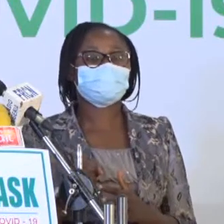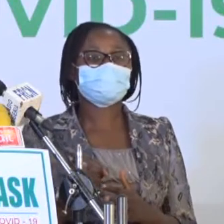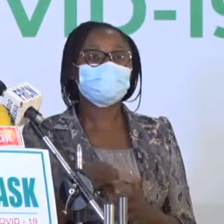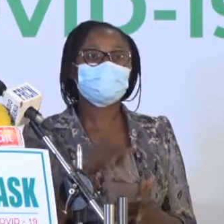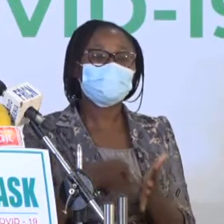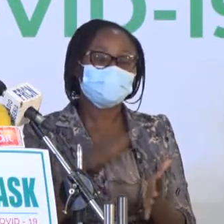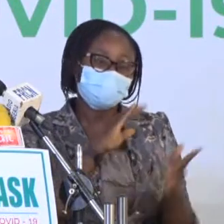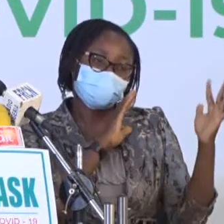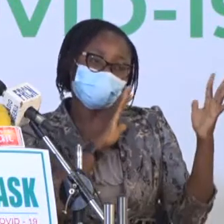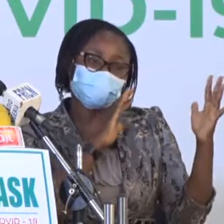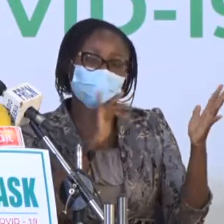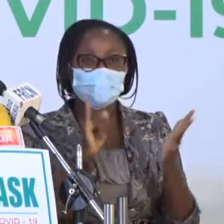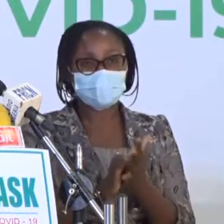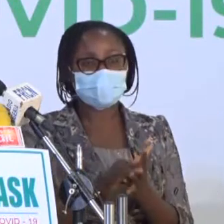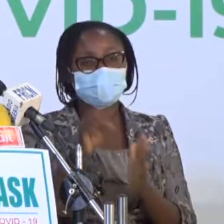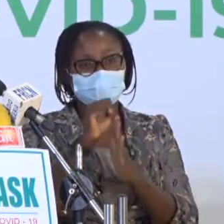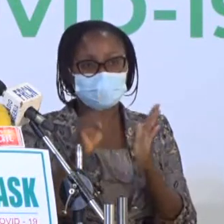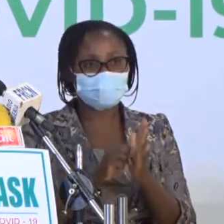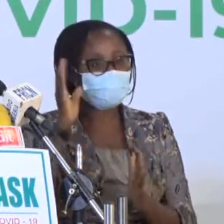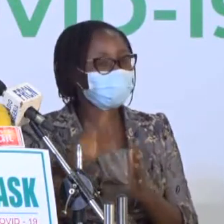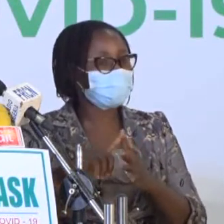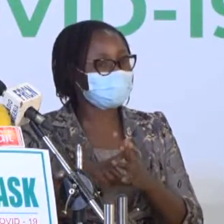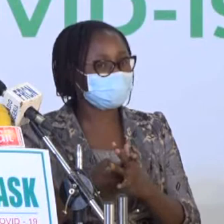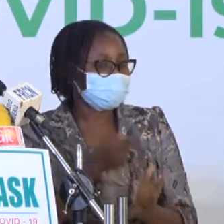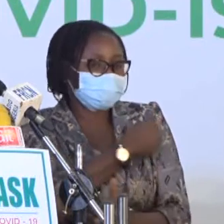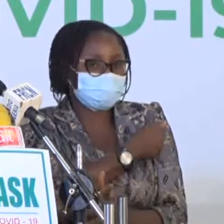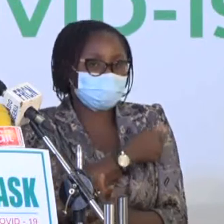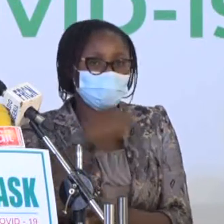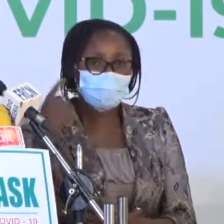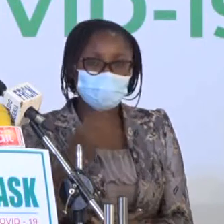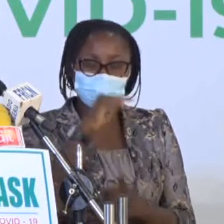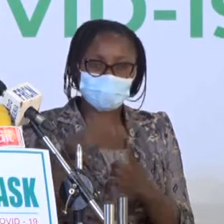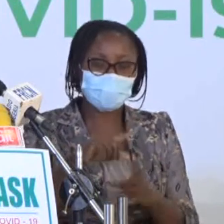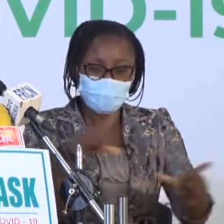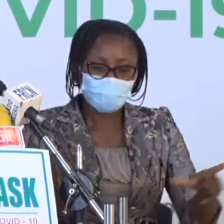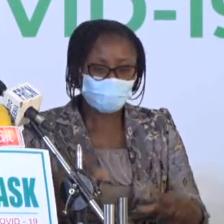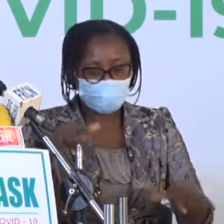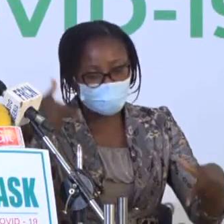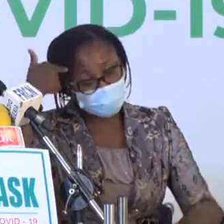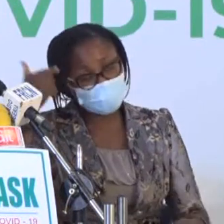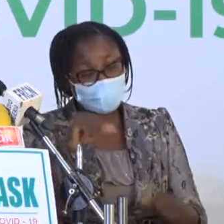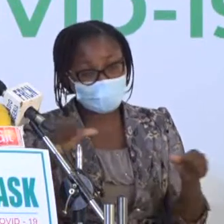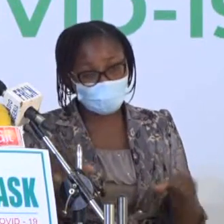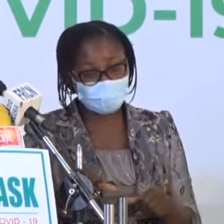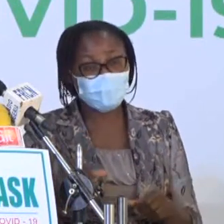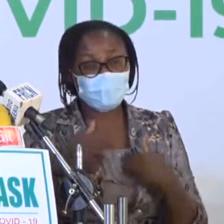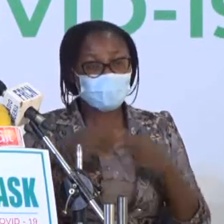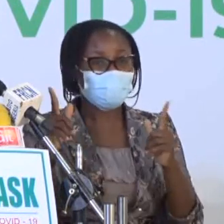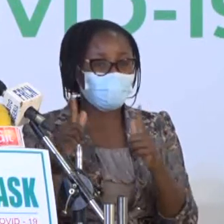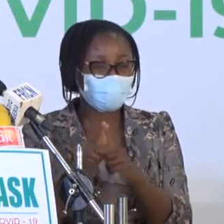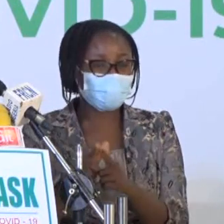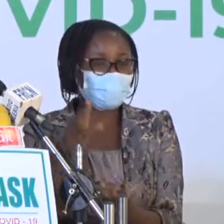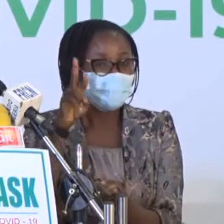It is expected that the states will roll out vaccination only when local government areas have met the